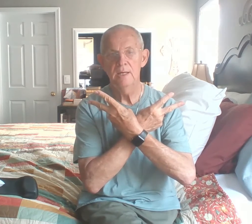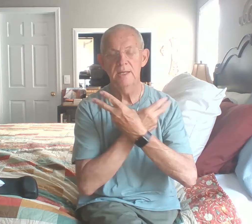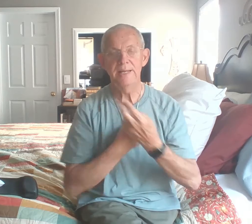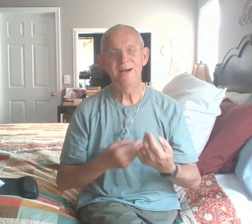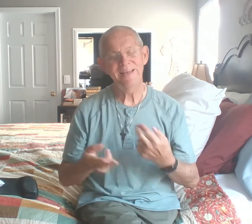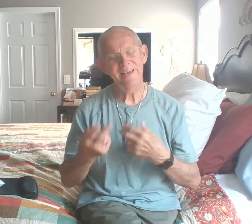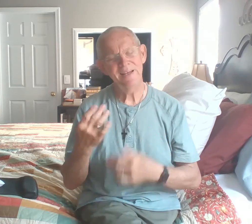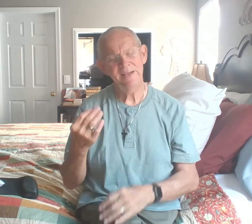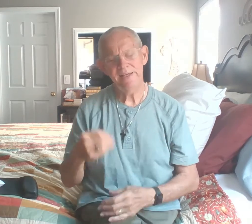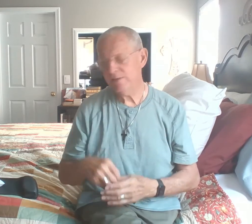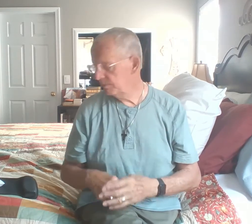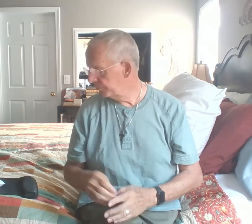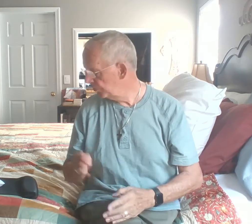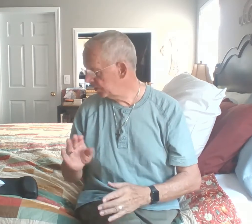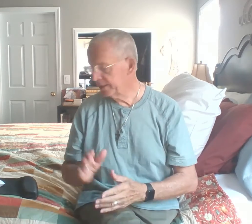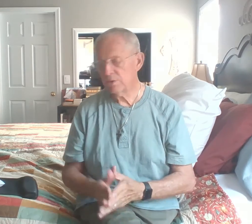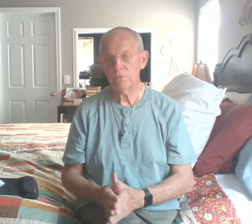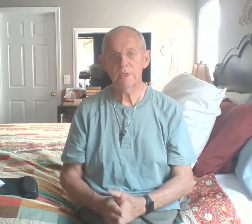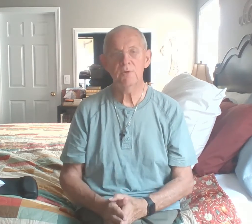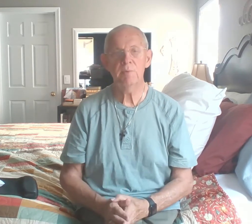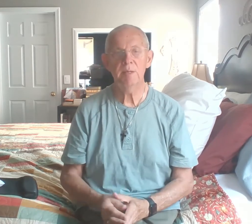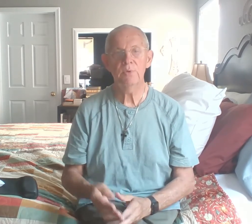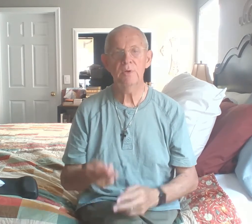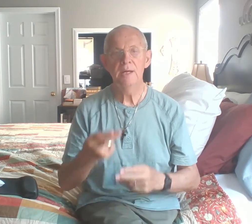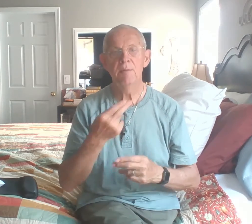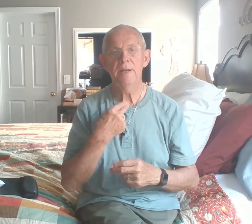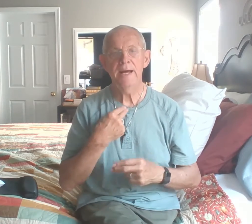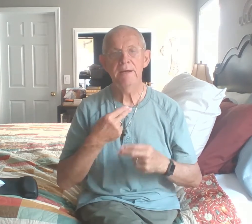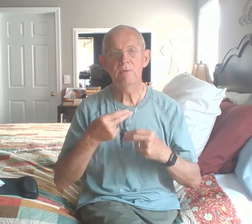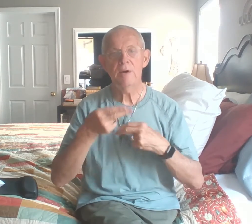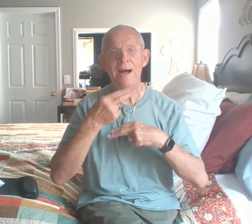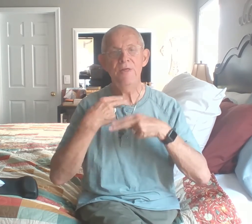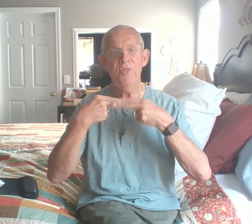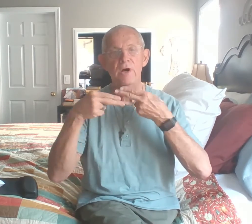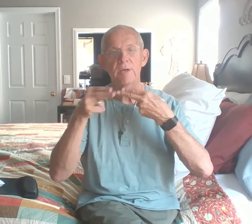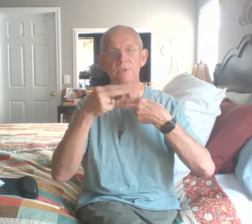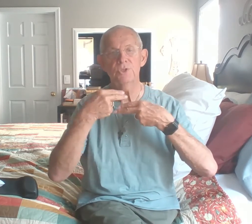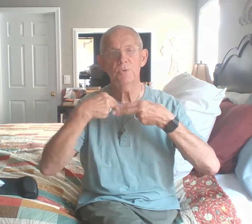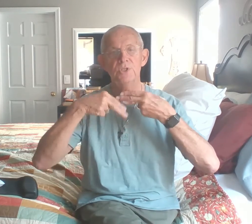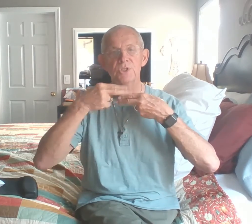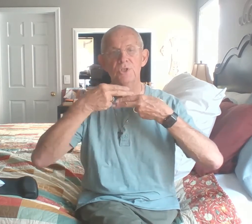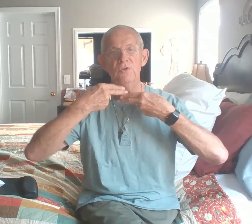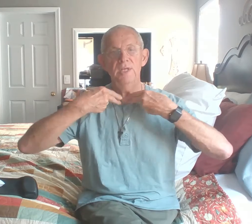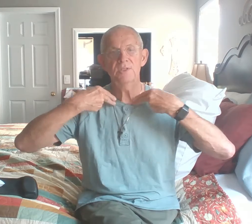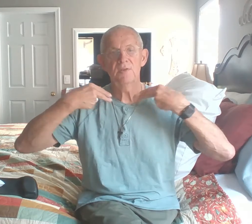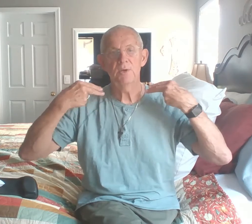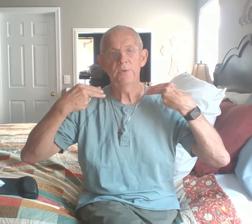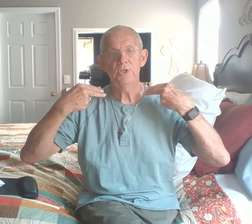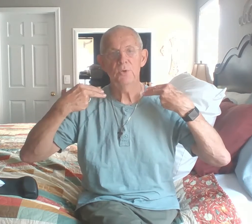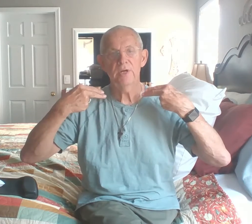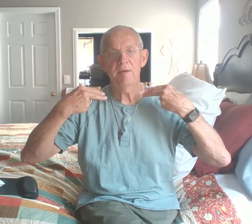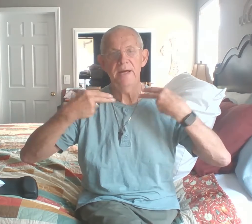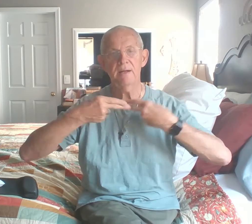Now, in the book, I don't really remember, but I thought it was you would just do this and then would you come out like